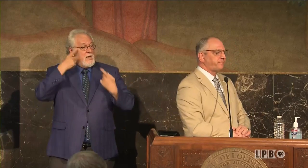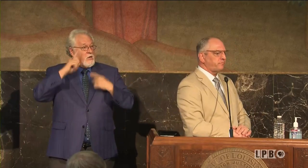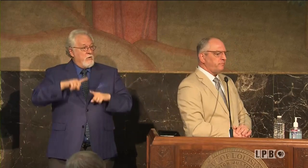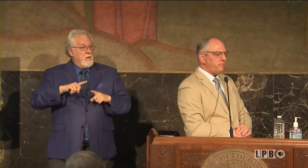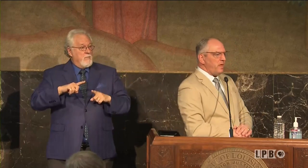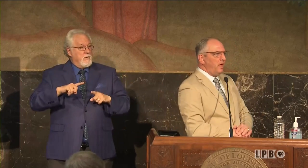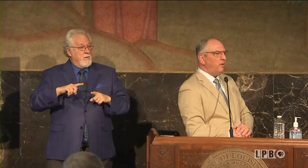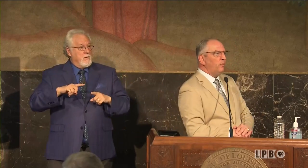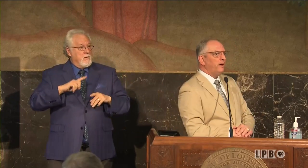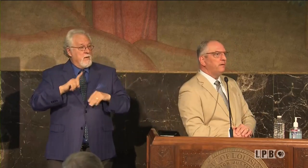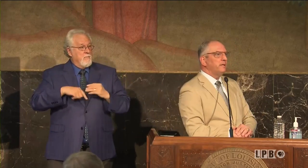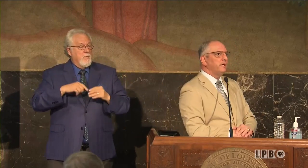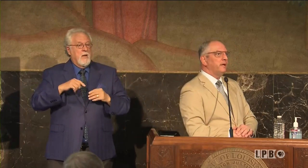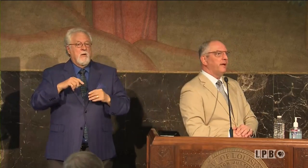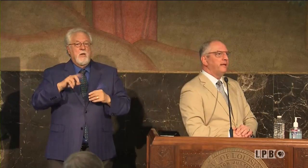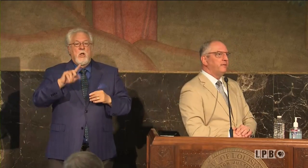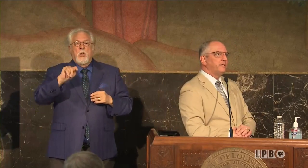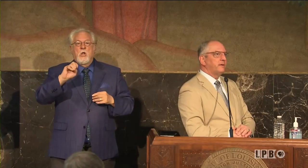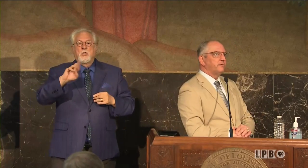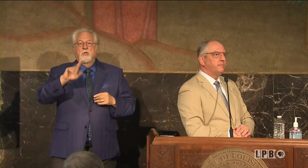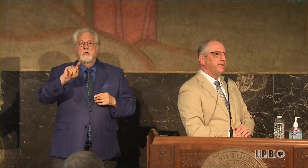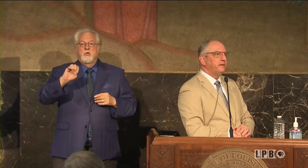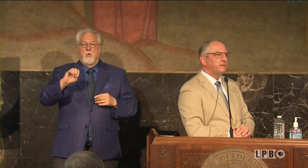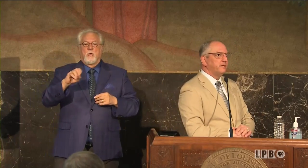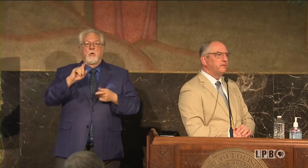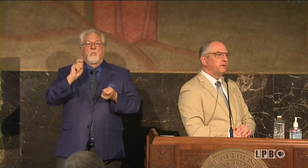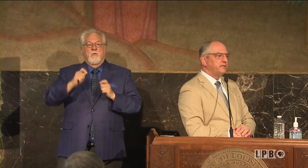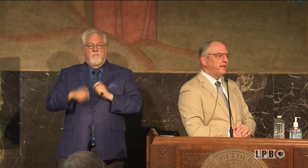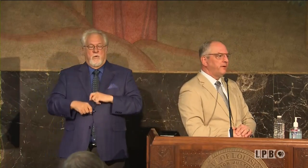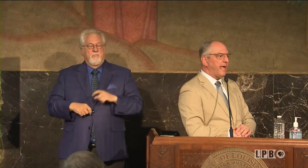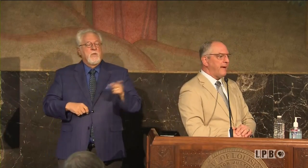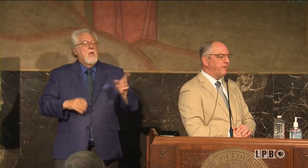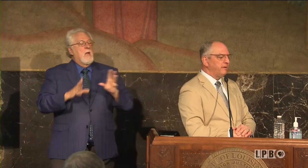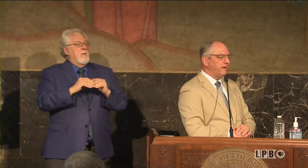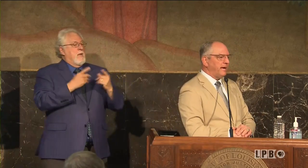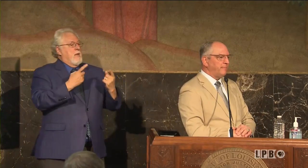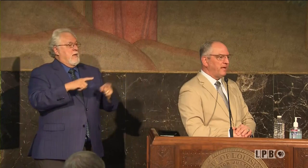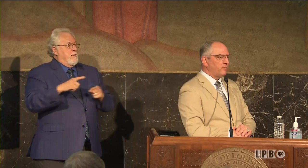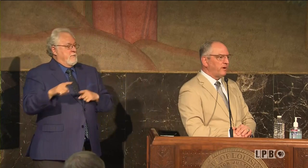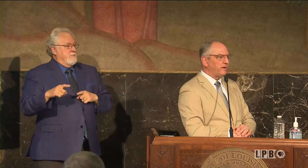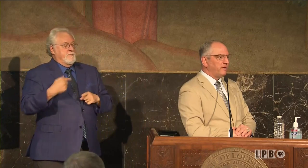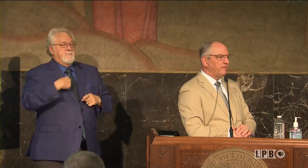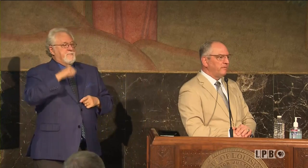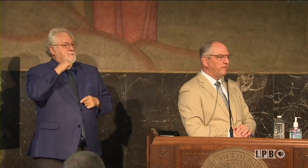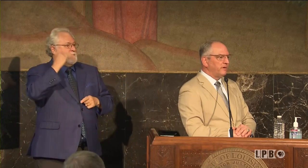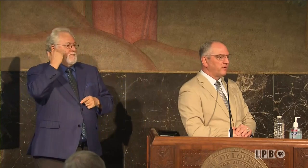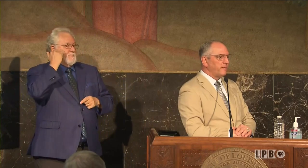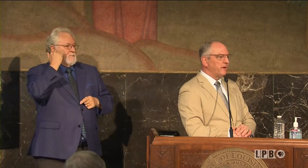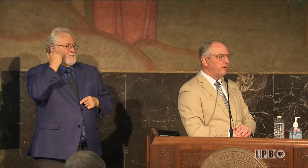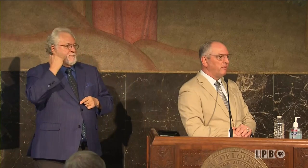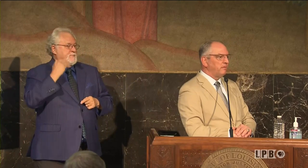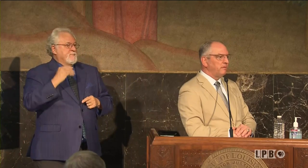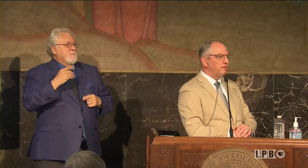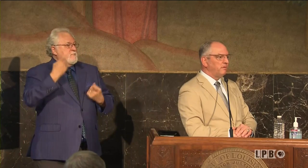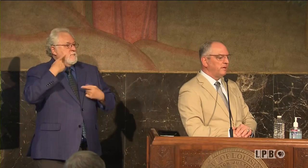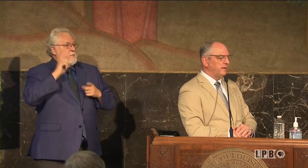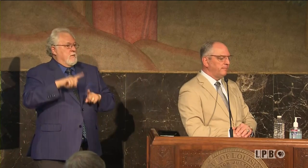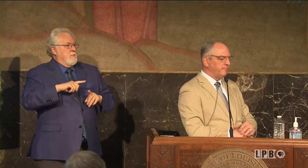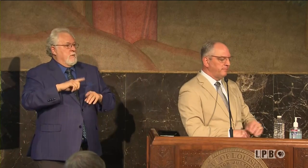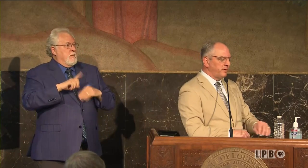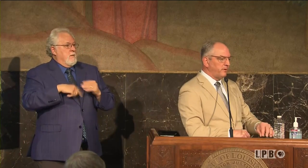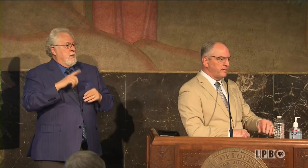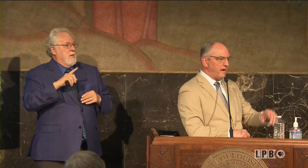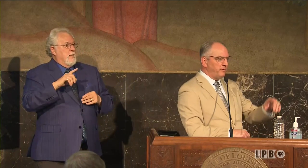on tour reform? Well, you know, I know that there was meetings that continue to happen. I'm not aware of an agreement